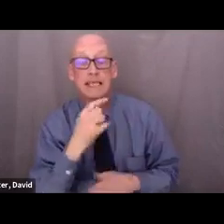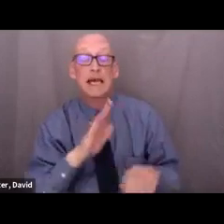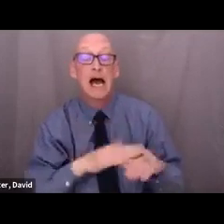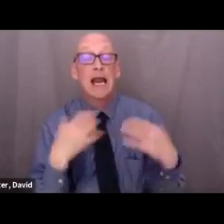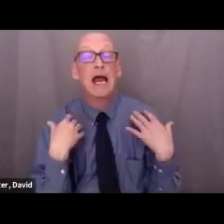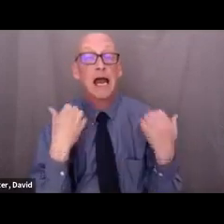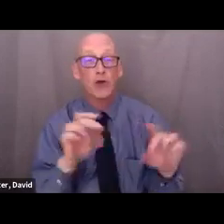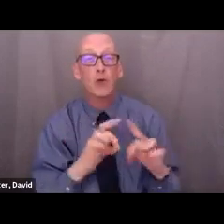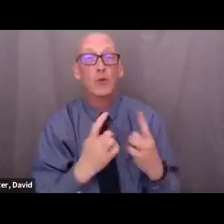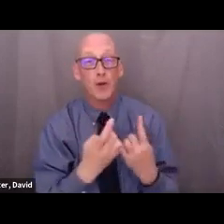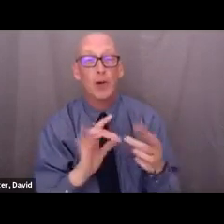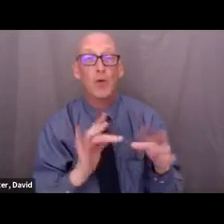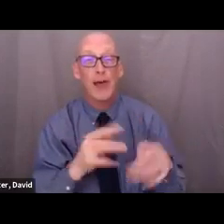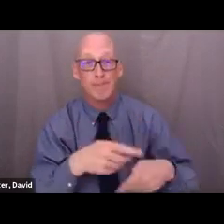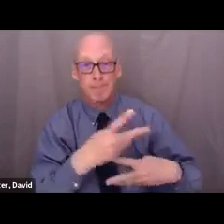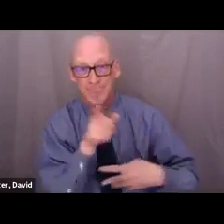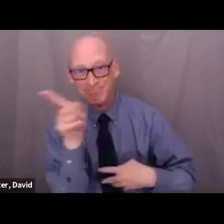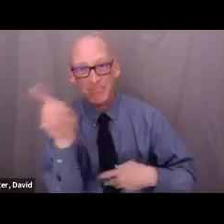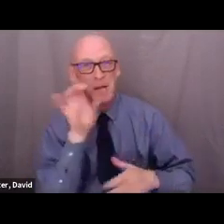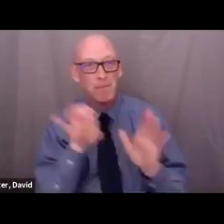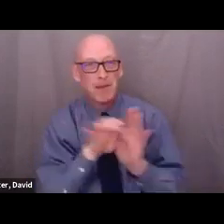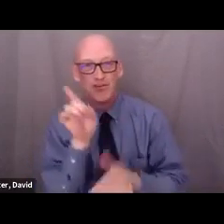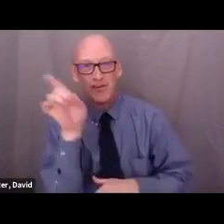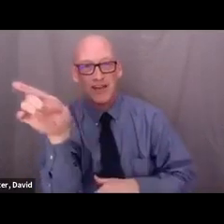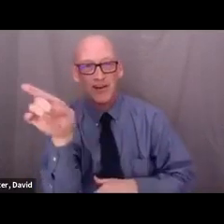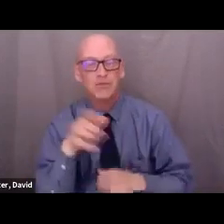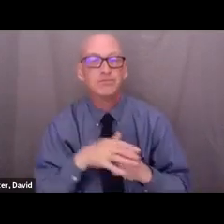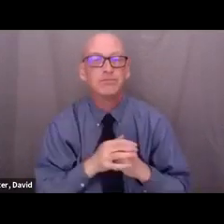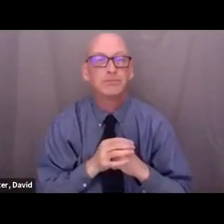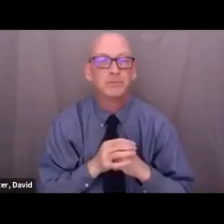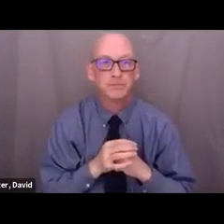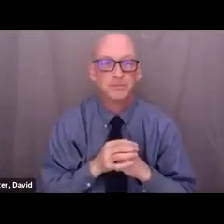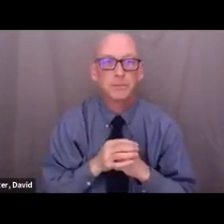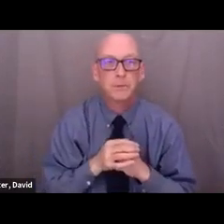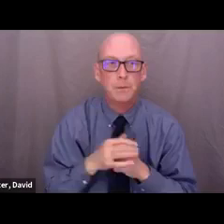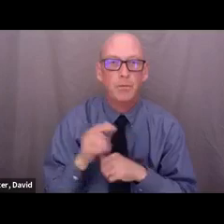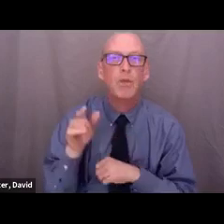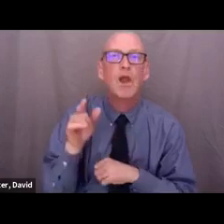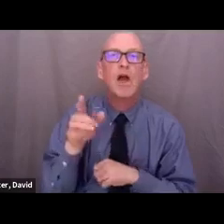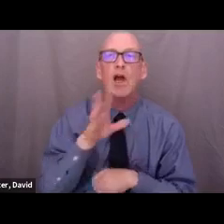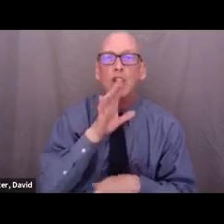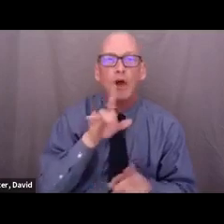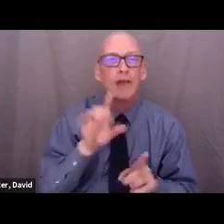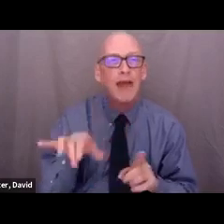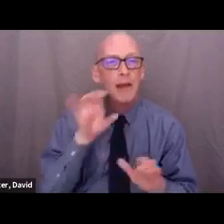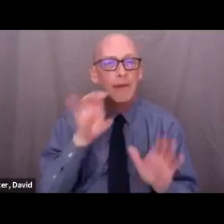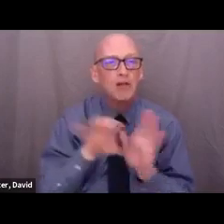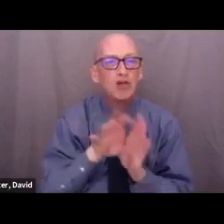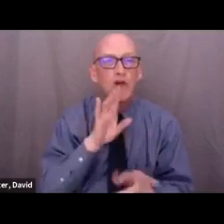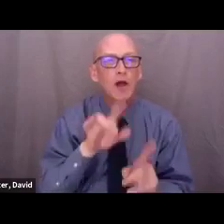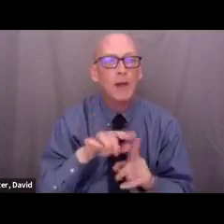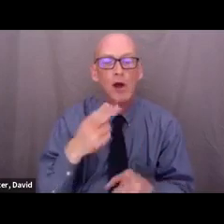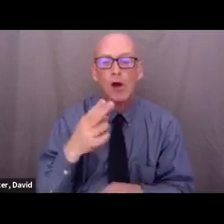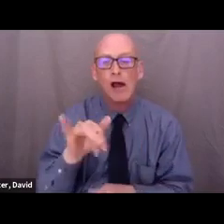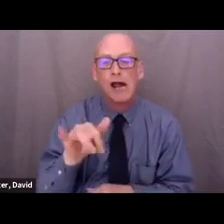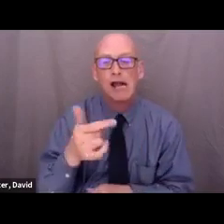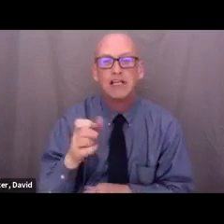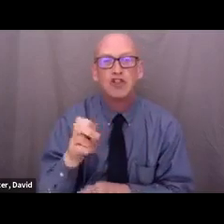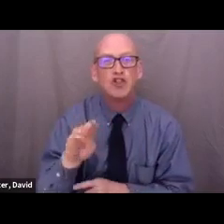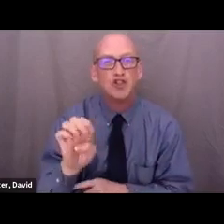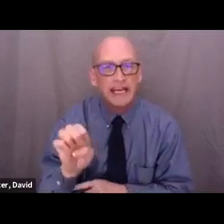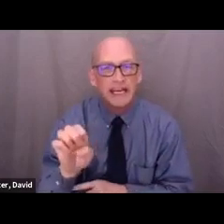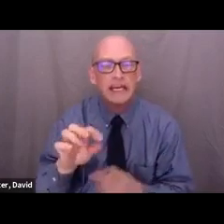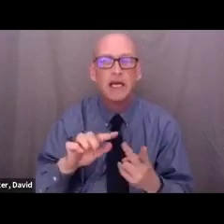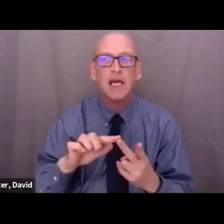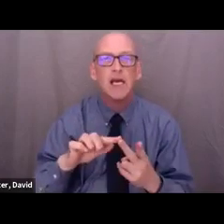you. That is up. And that graphic's going to talk about really hygiene, what we should be doing about cleaning door handles and things of